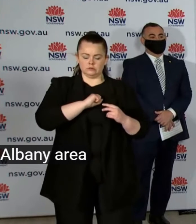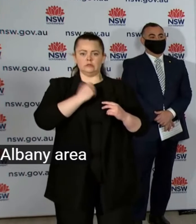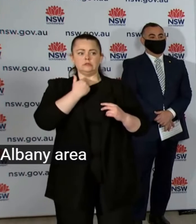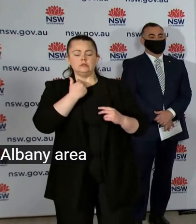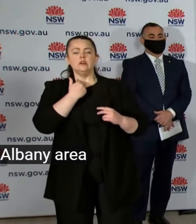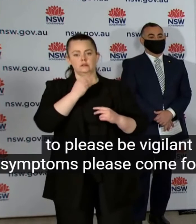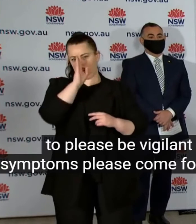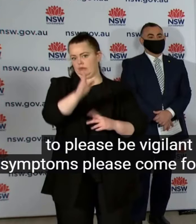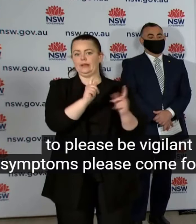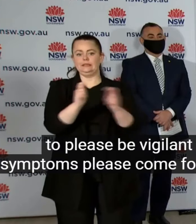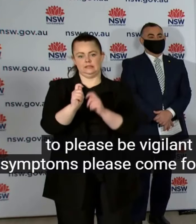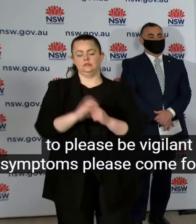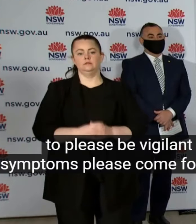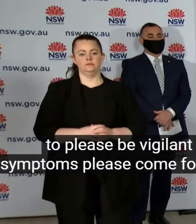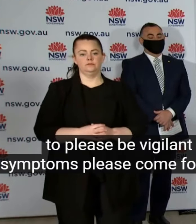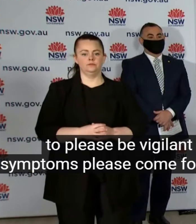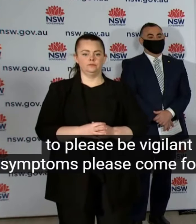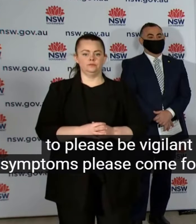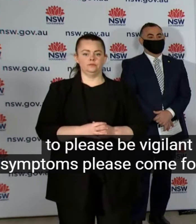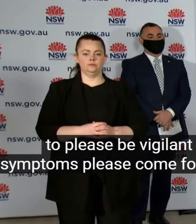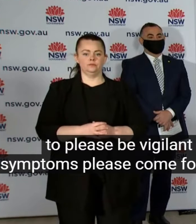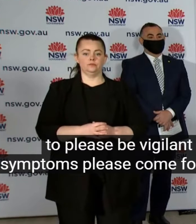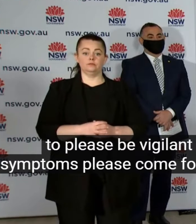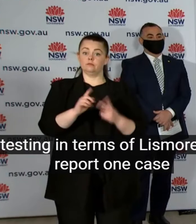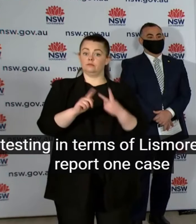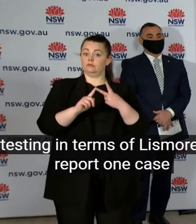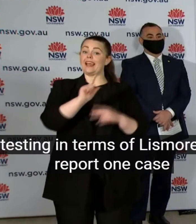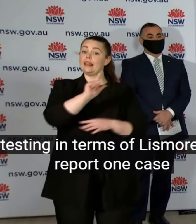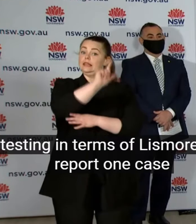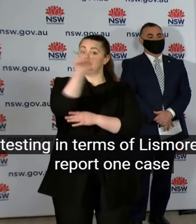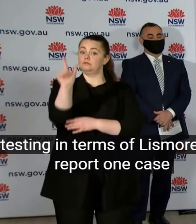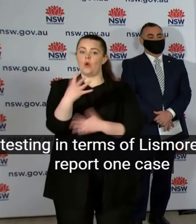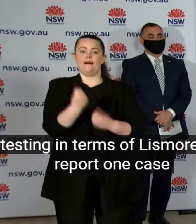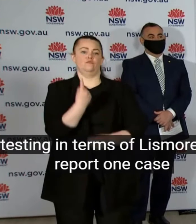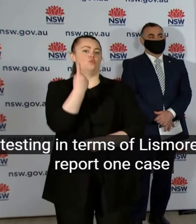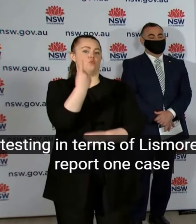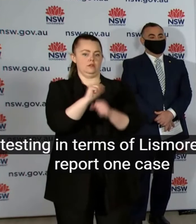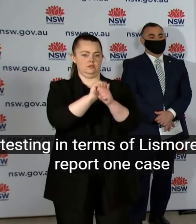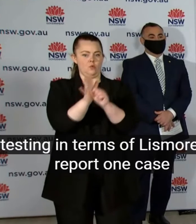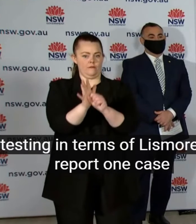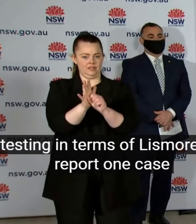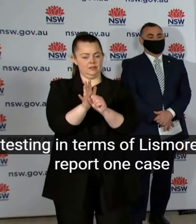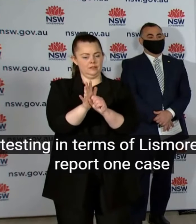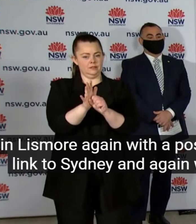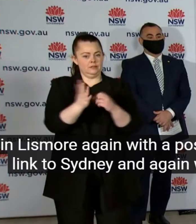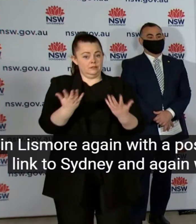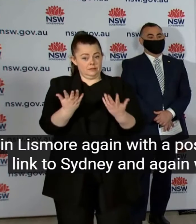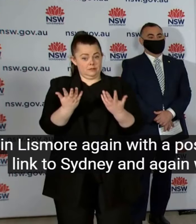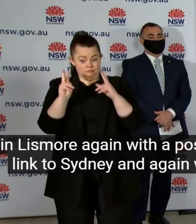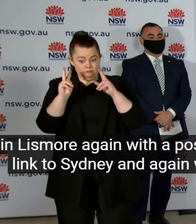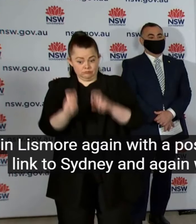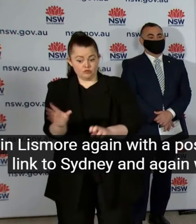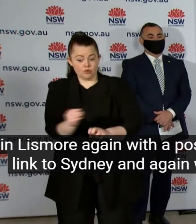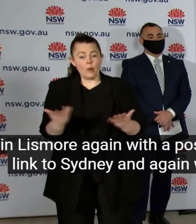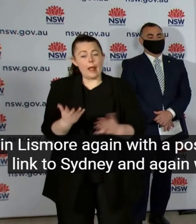testing. In terms of Lismore, we report 1 case in Lismore, again with a possible link to Sydney and again